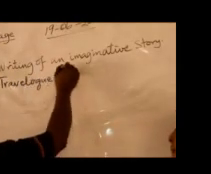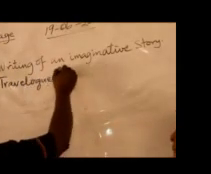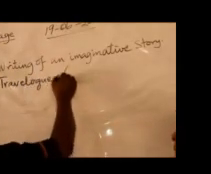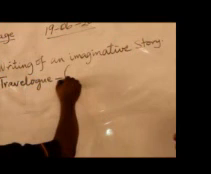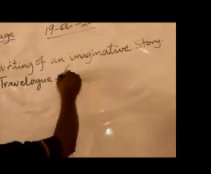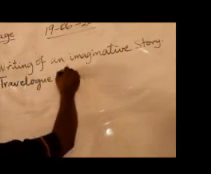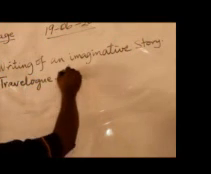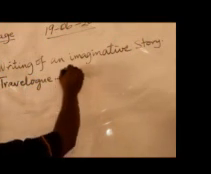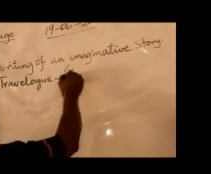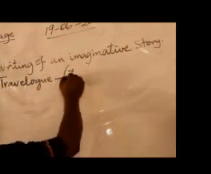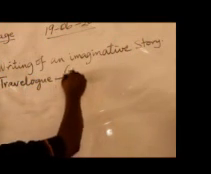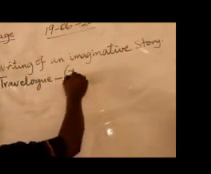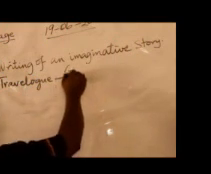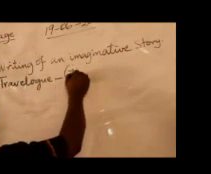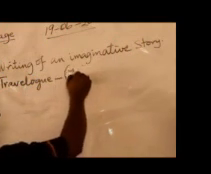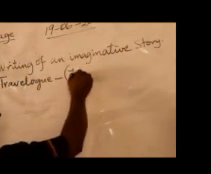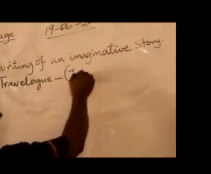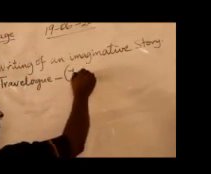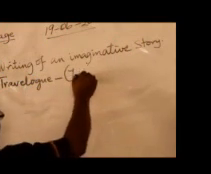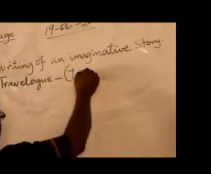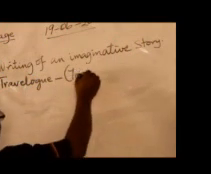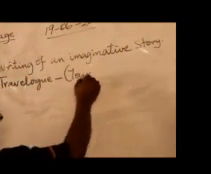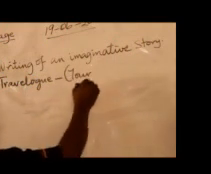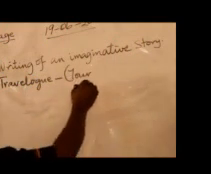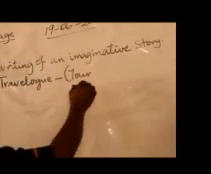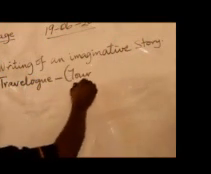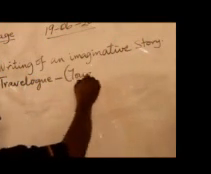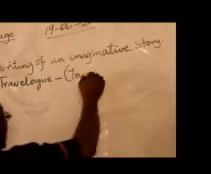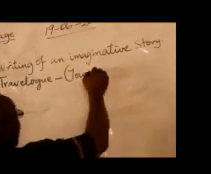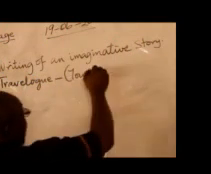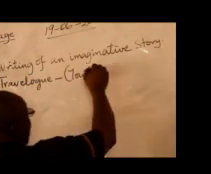That is your